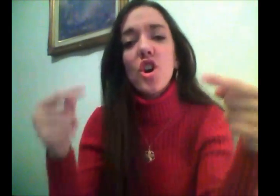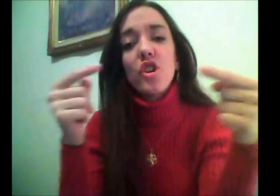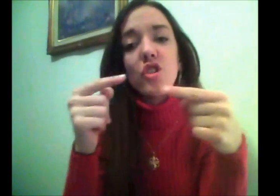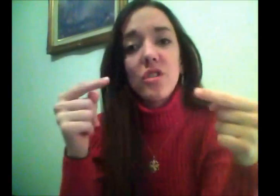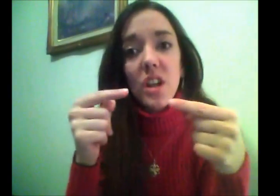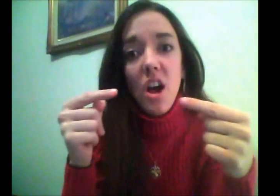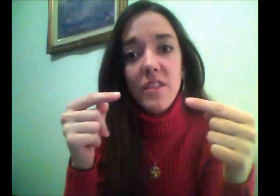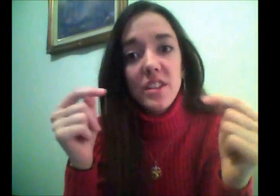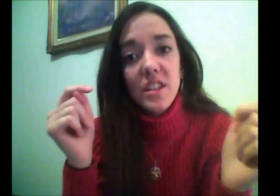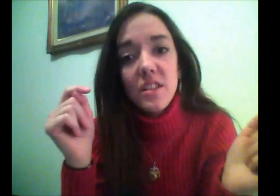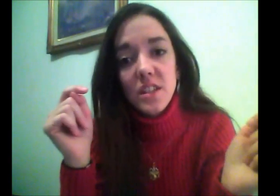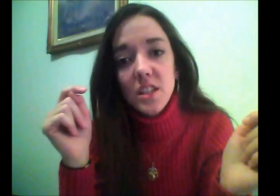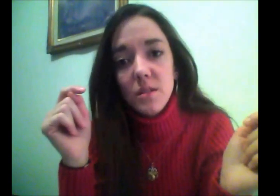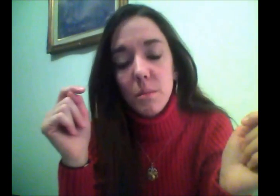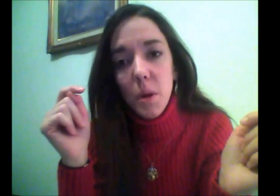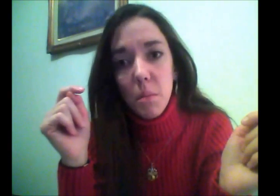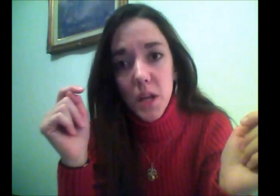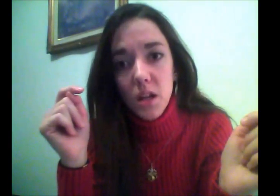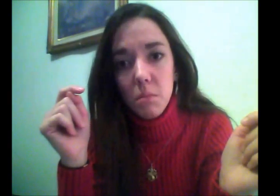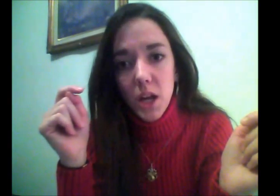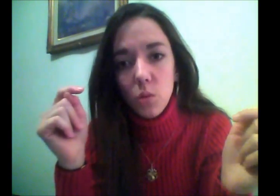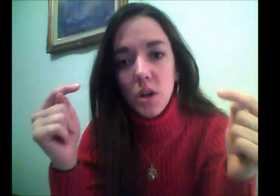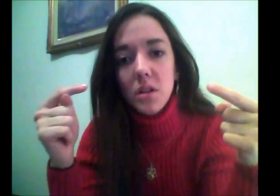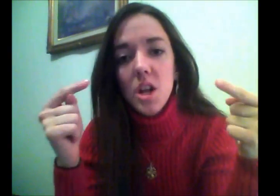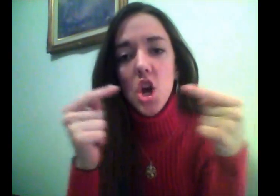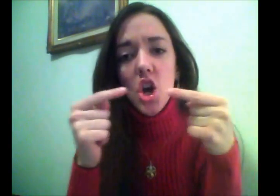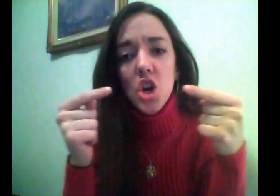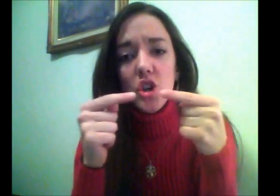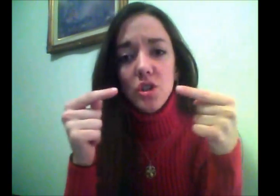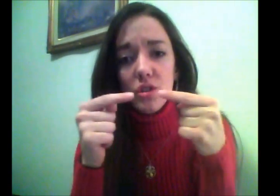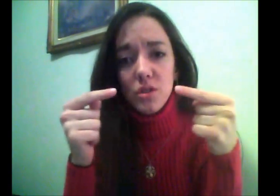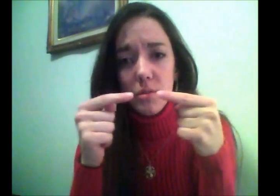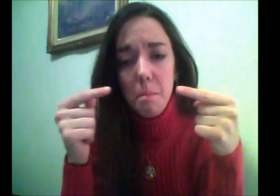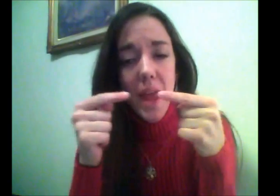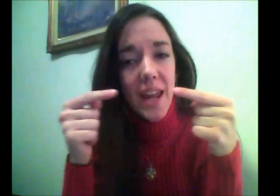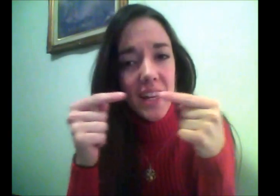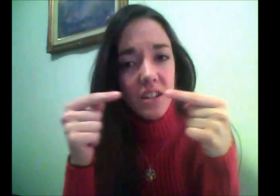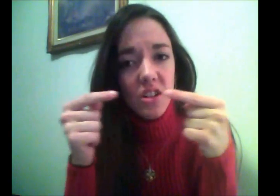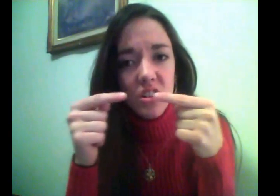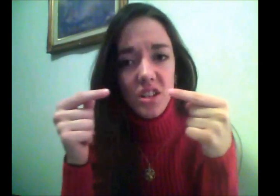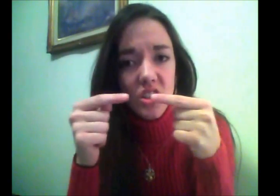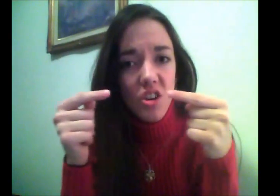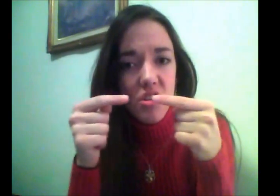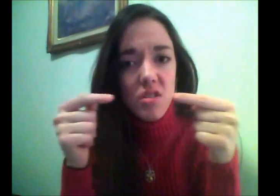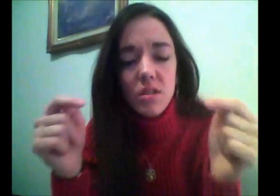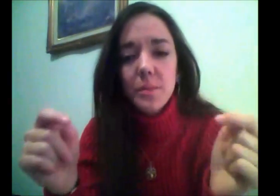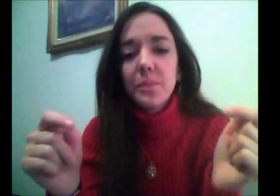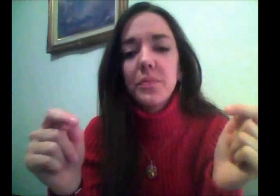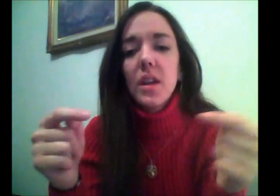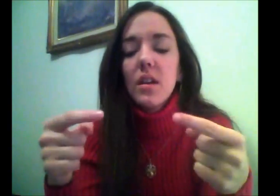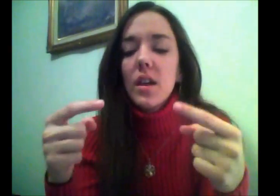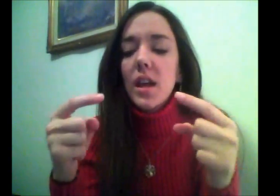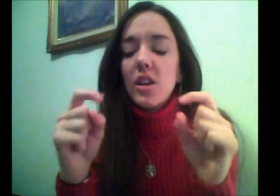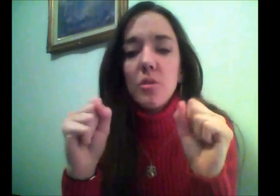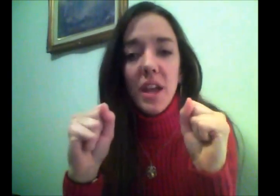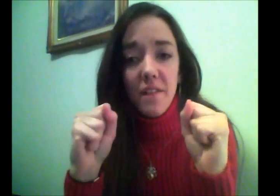Hurt. Now, obviously, this is a big main one. Hurt. Pain. Does it hurt? And you make a